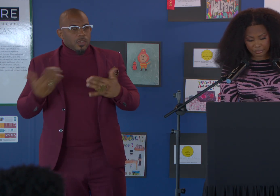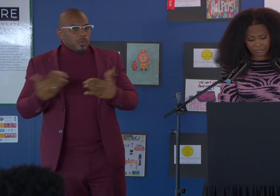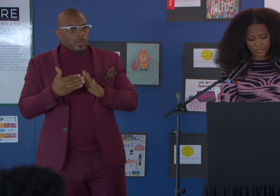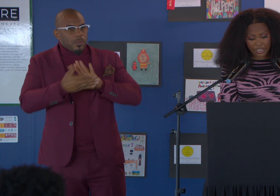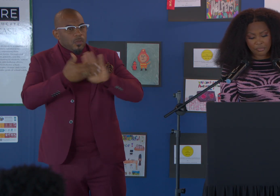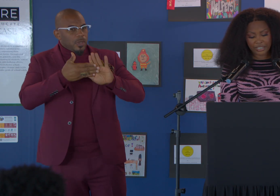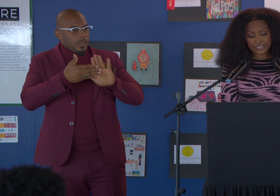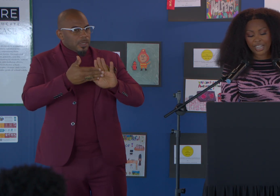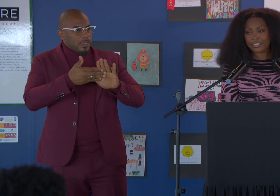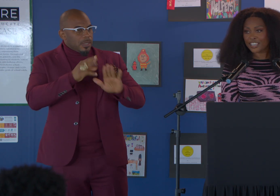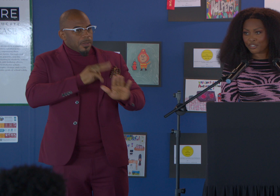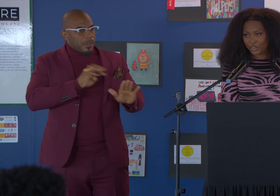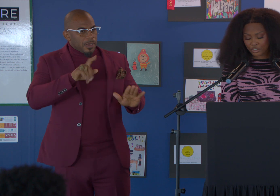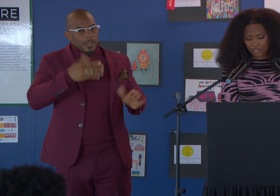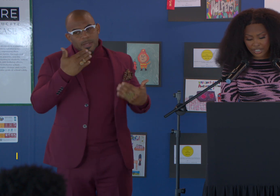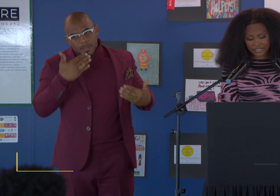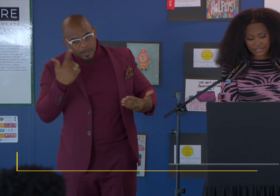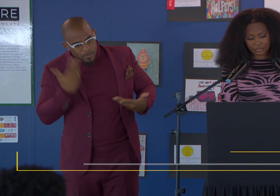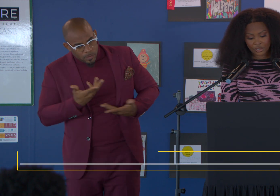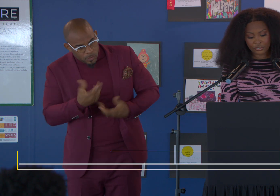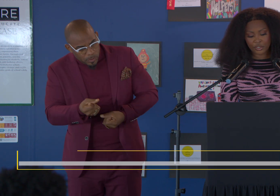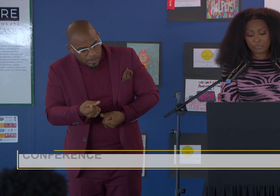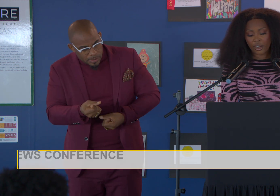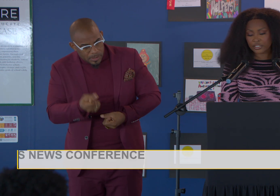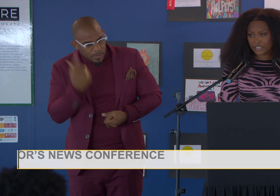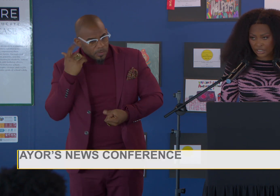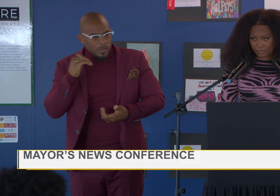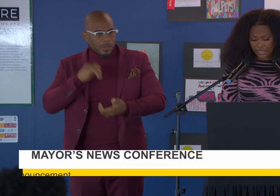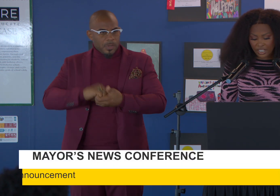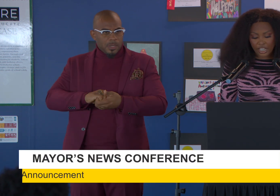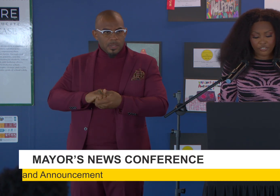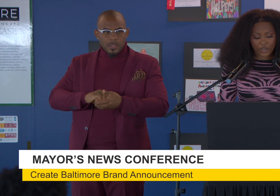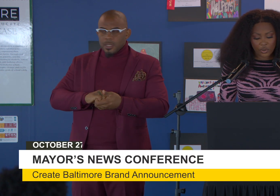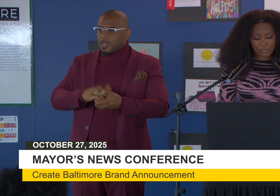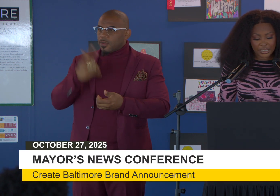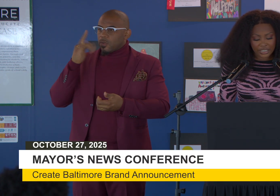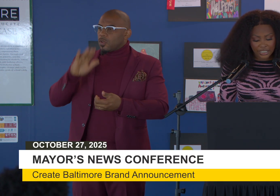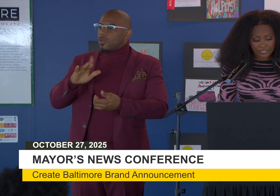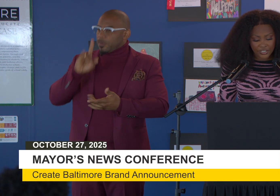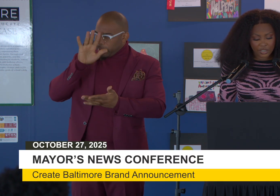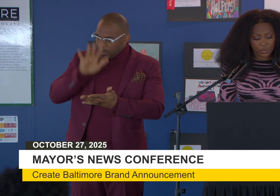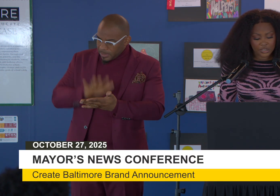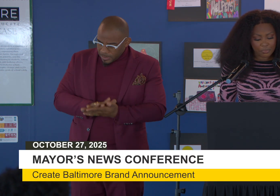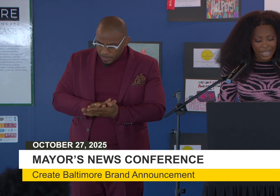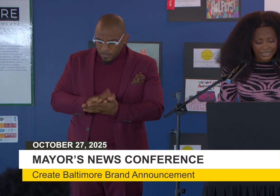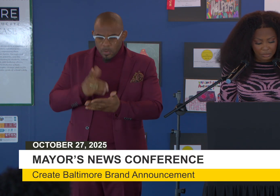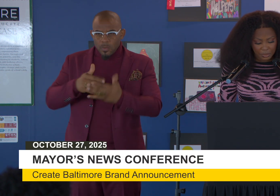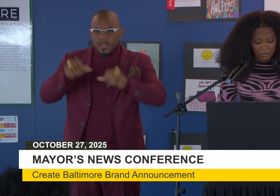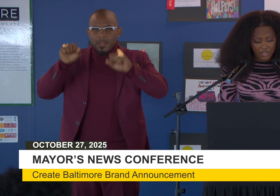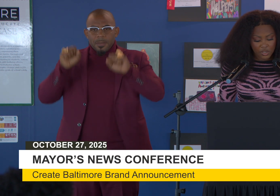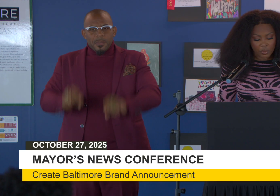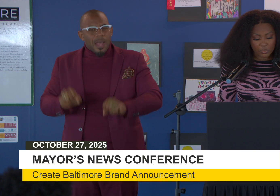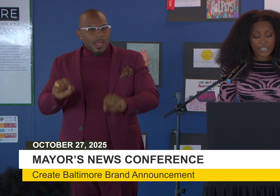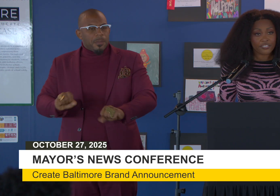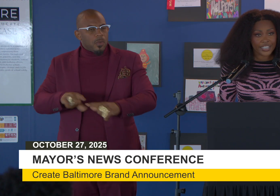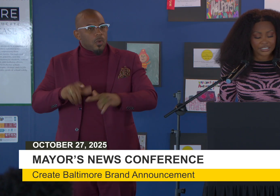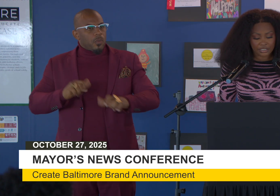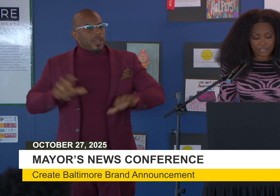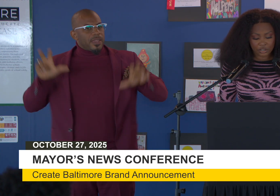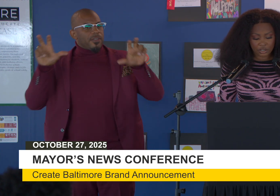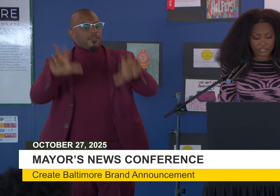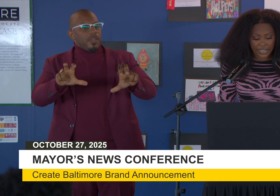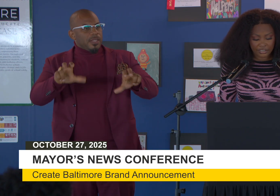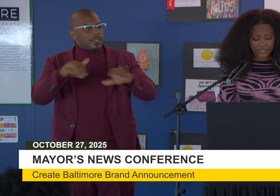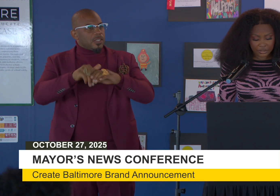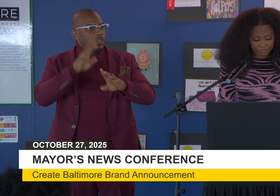rebrand. Mayor Scott, thank you for your trust, for your partnership, and for your belief in what's possible when we invest